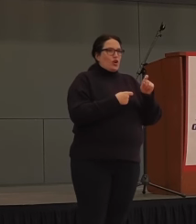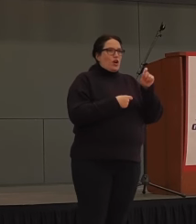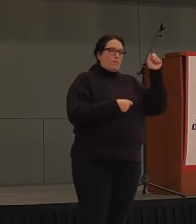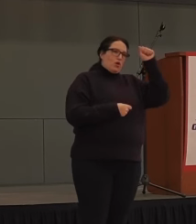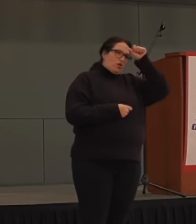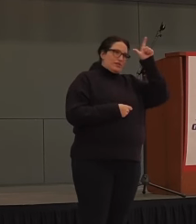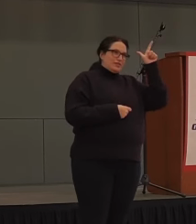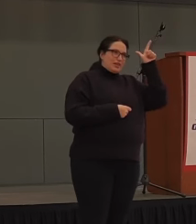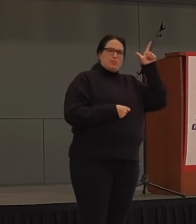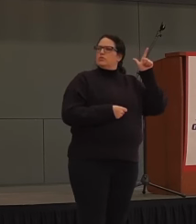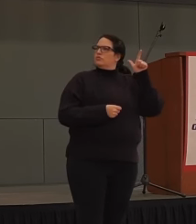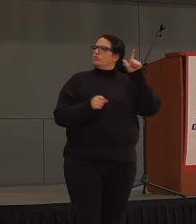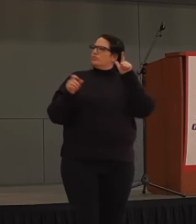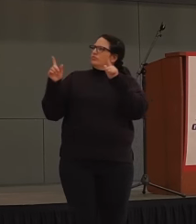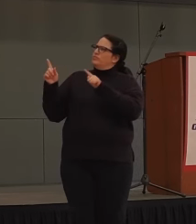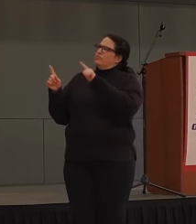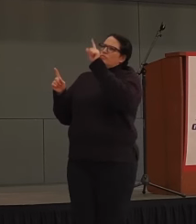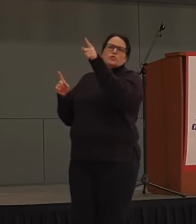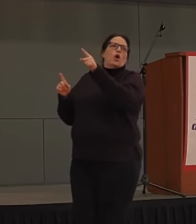gaping,